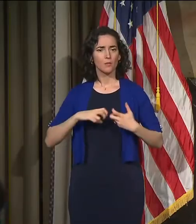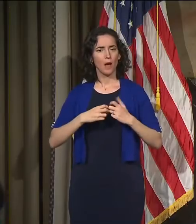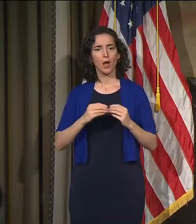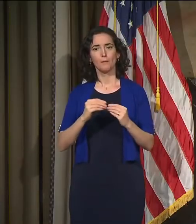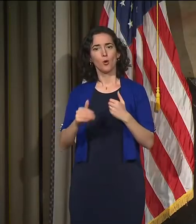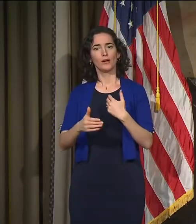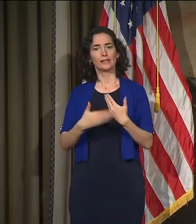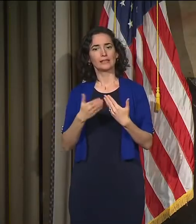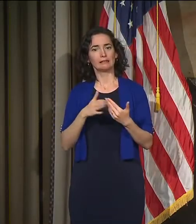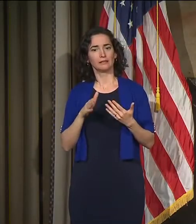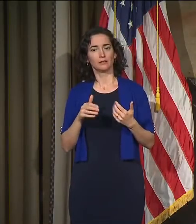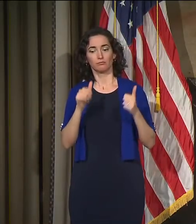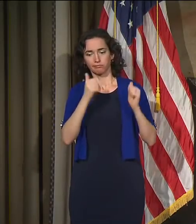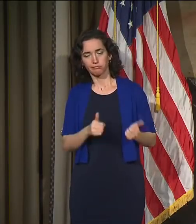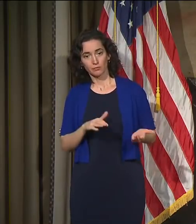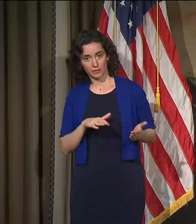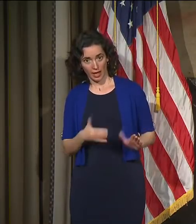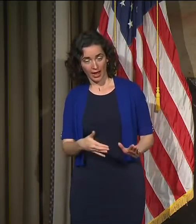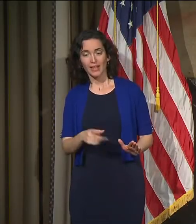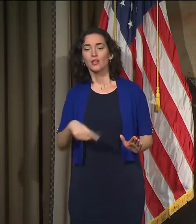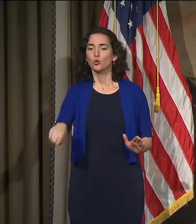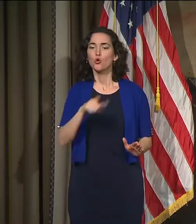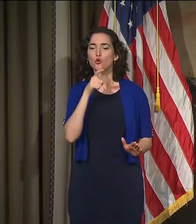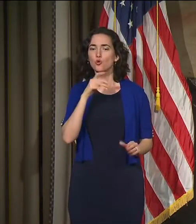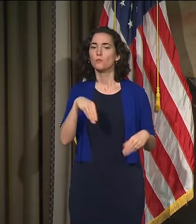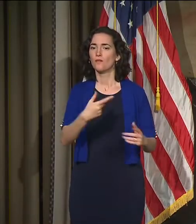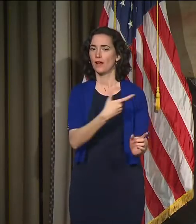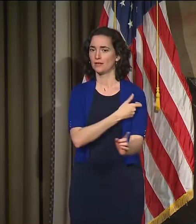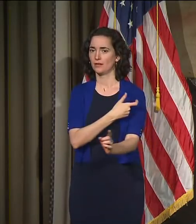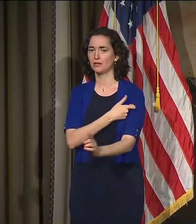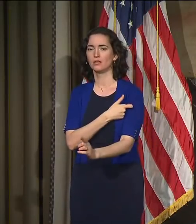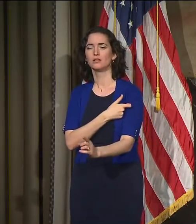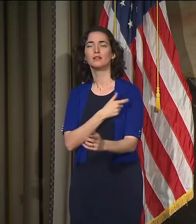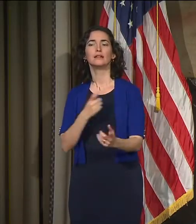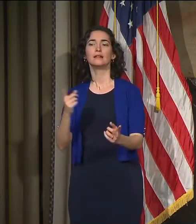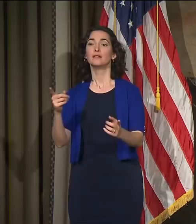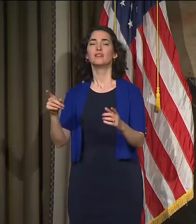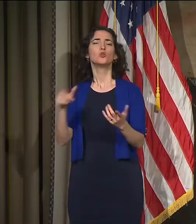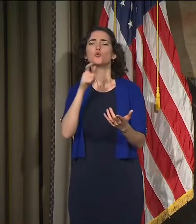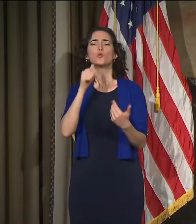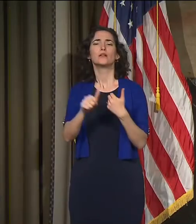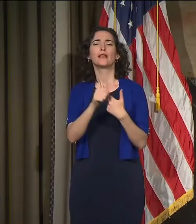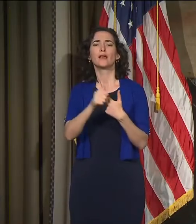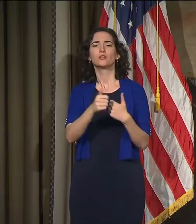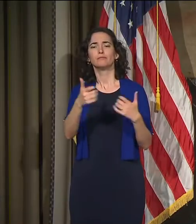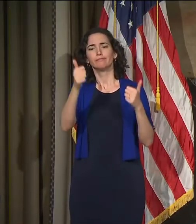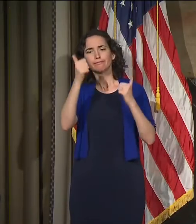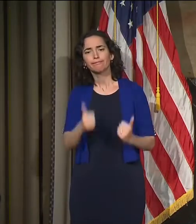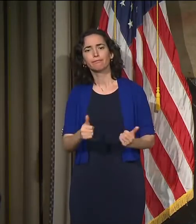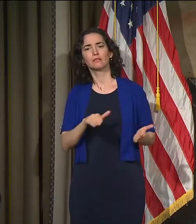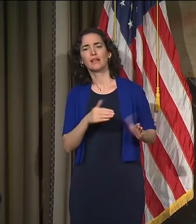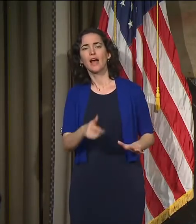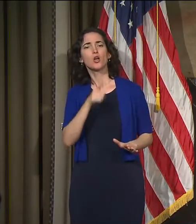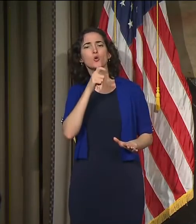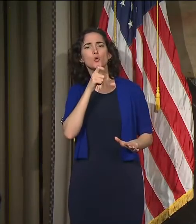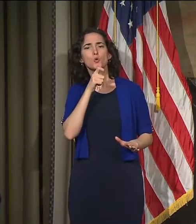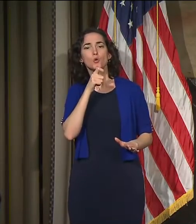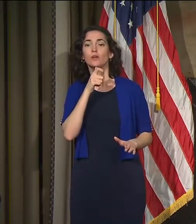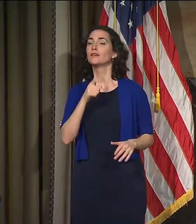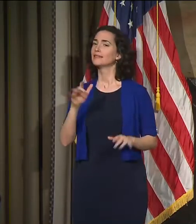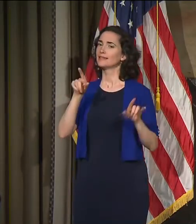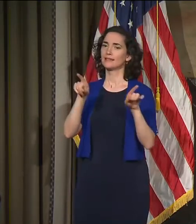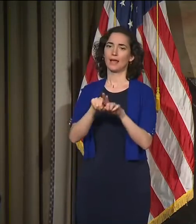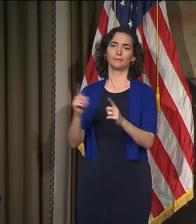been since the beginning. Individuals are more vulnerable to COVID-19 and more likely to have a worse outcome, including